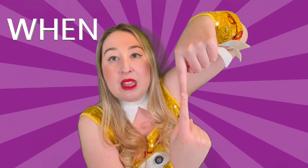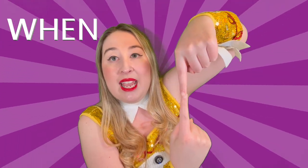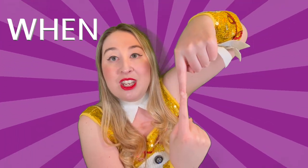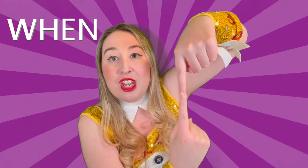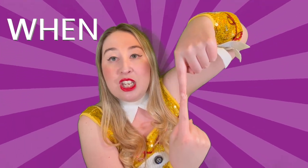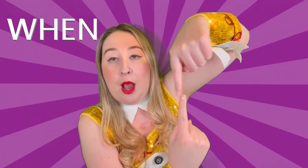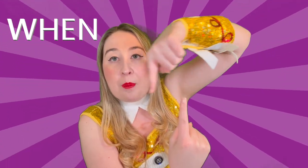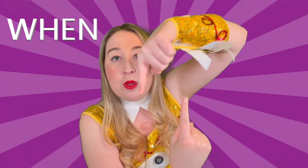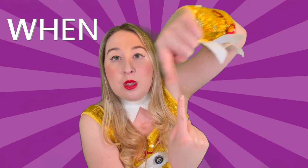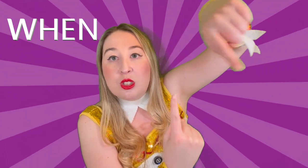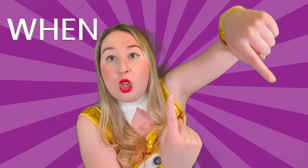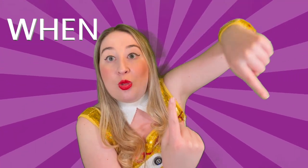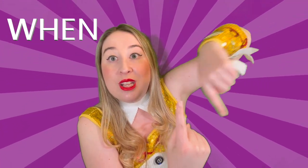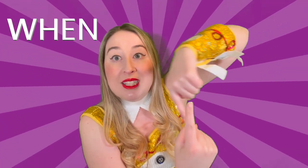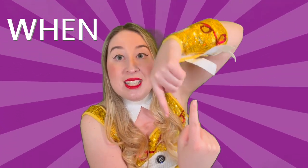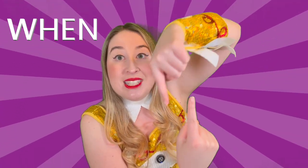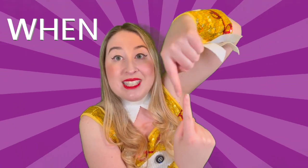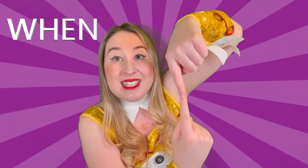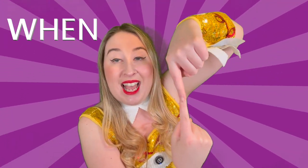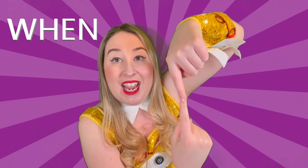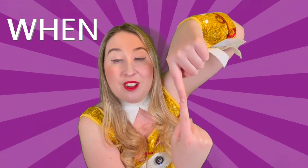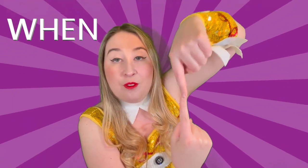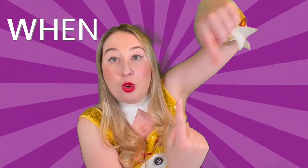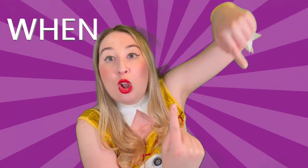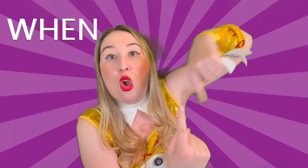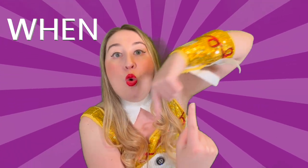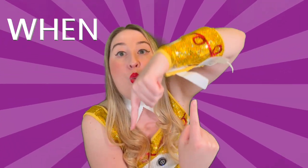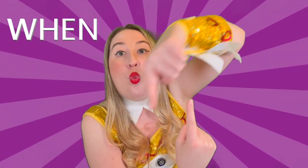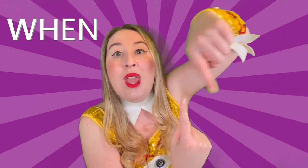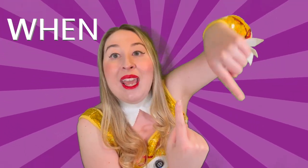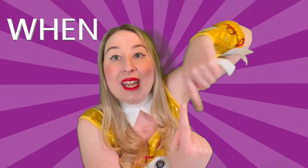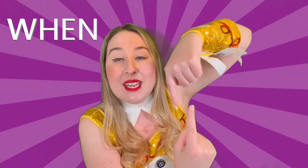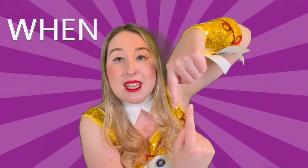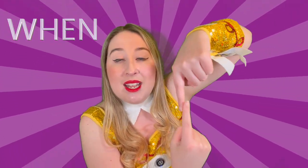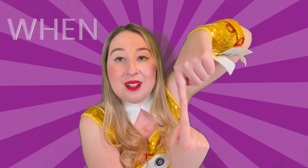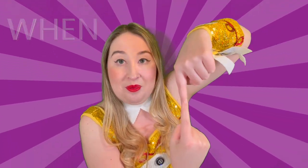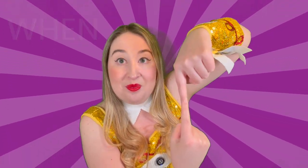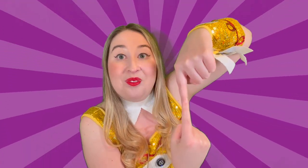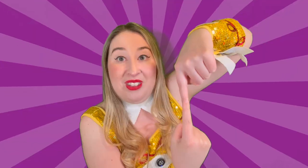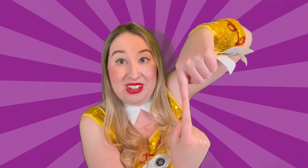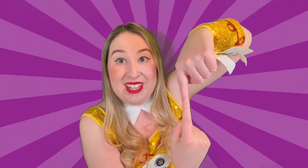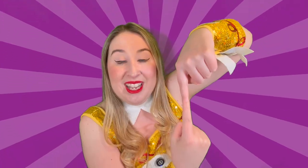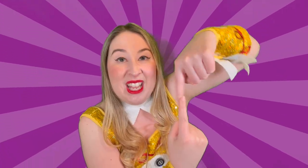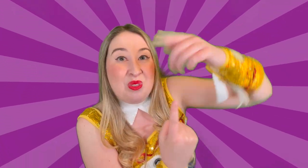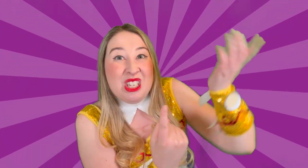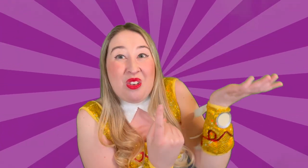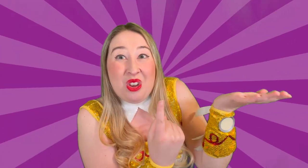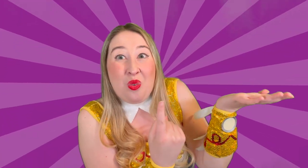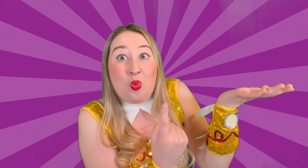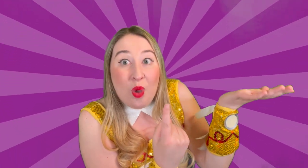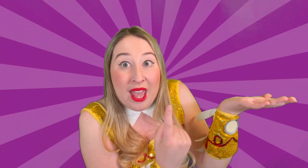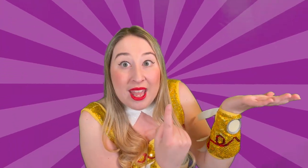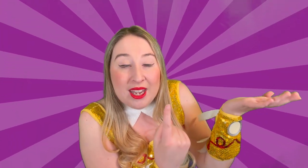land on top. So this is the sign for when. Very good. Like we don't know when,